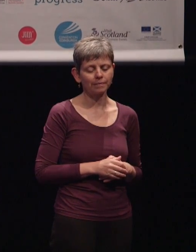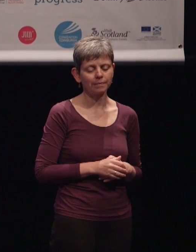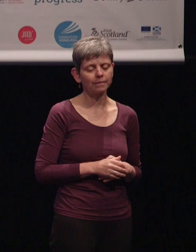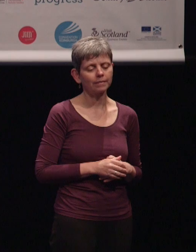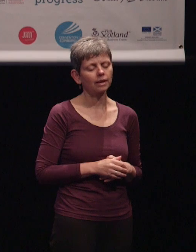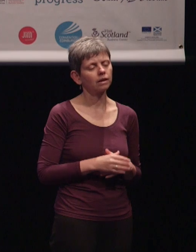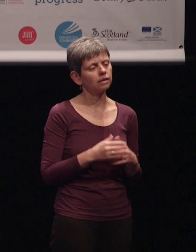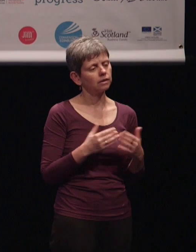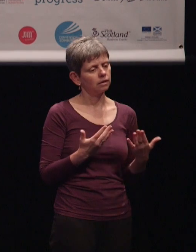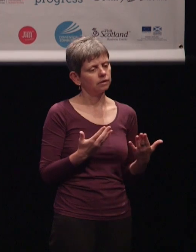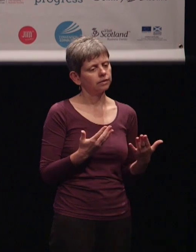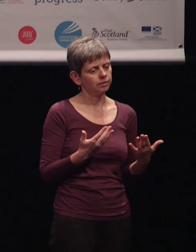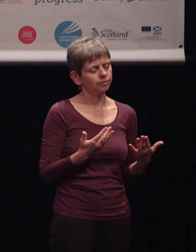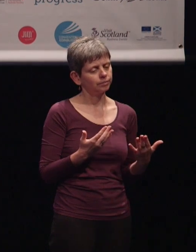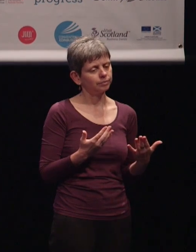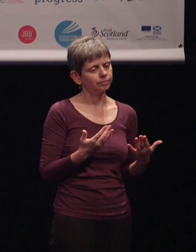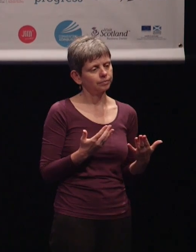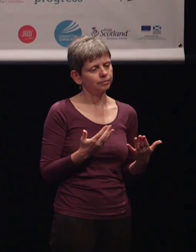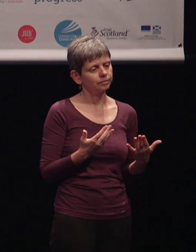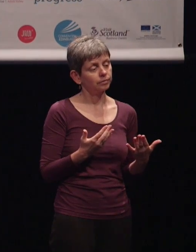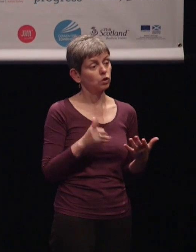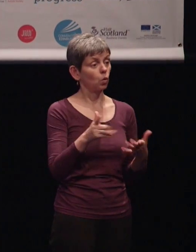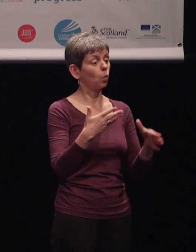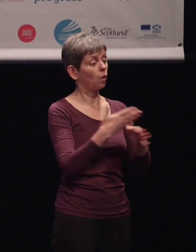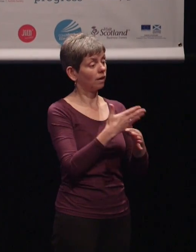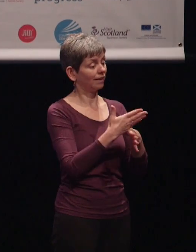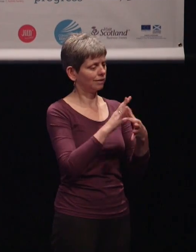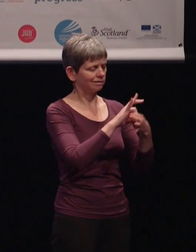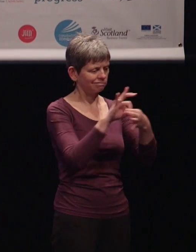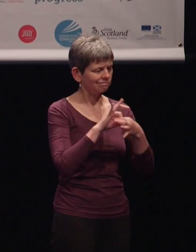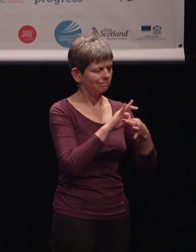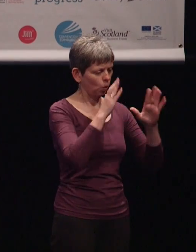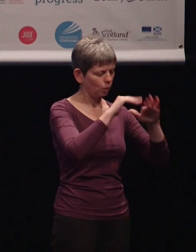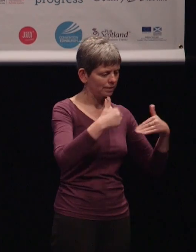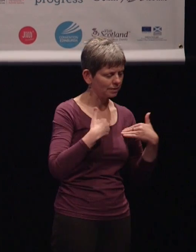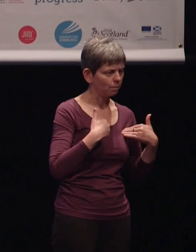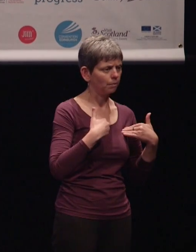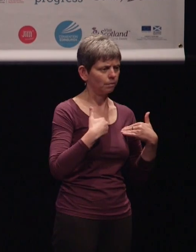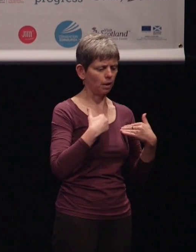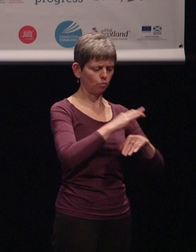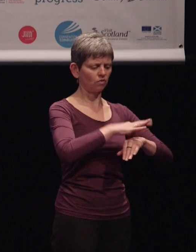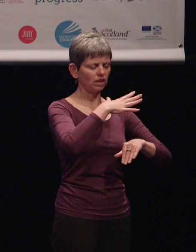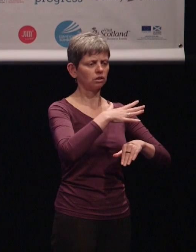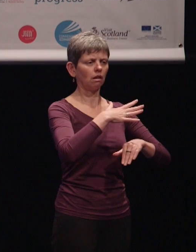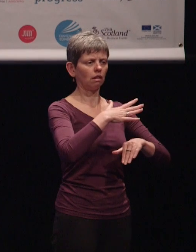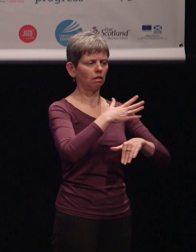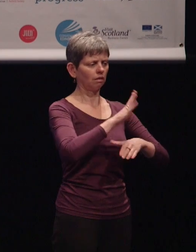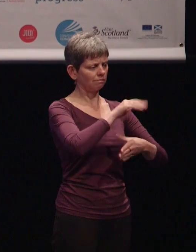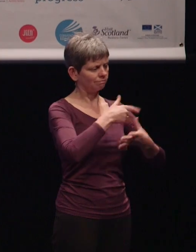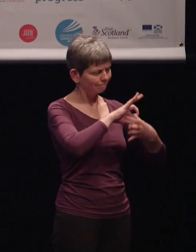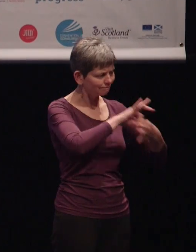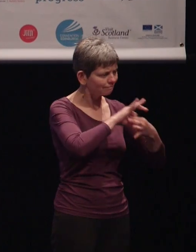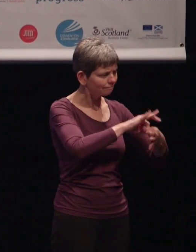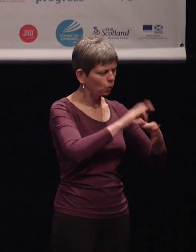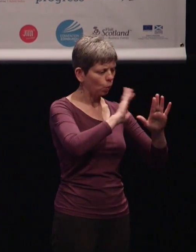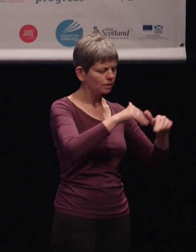My point here is that working in the autism field, being a professional in the autism field, is much